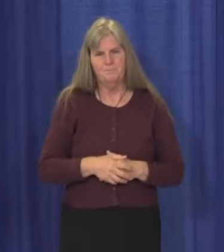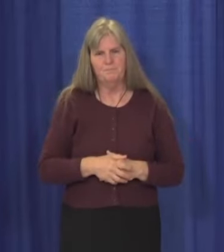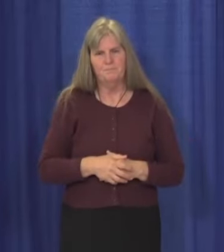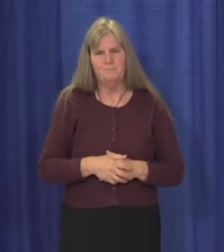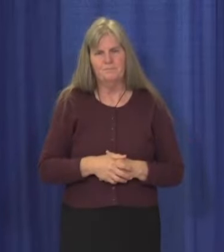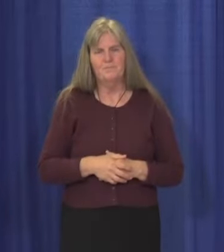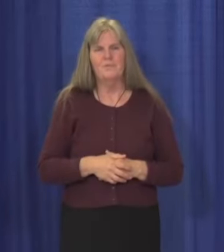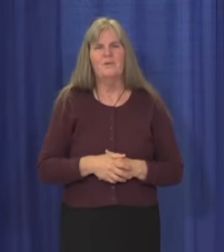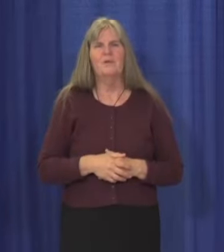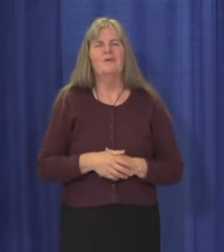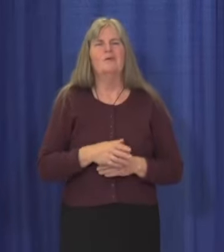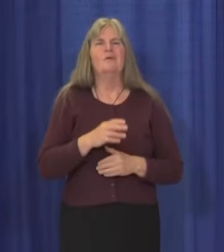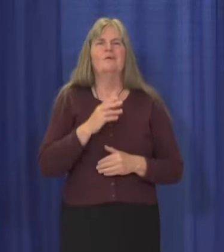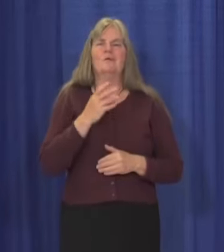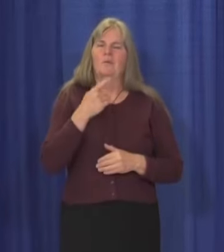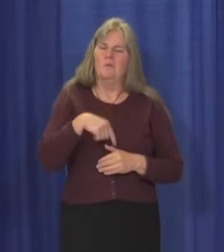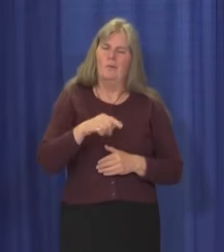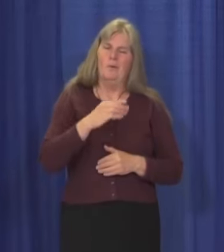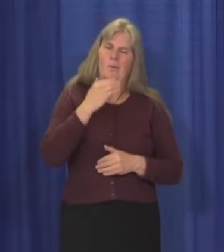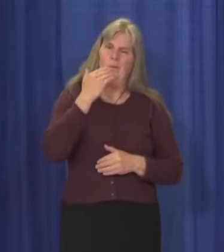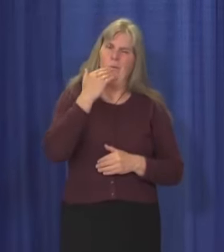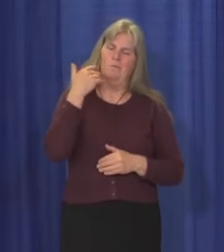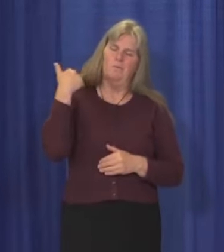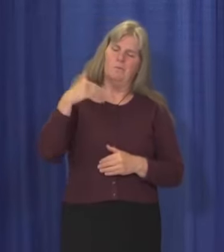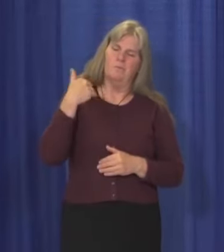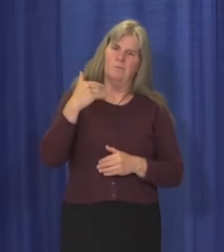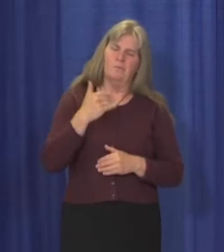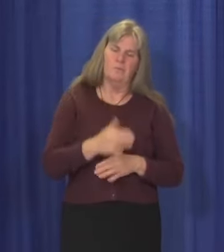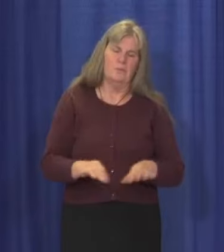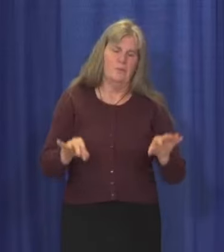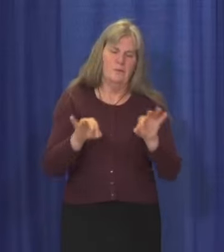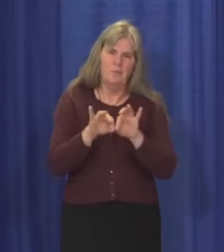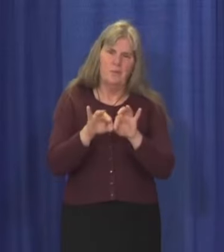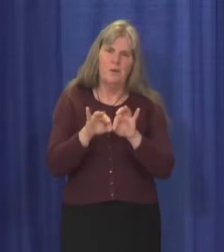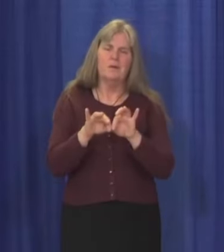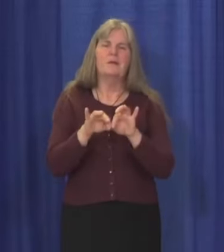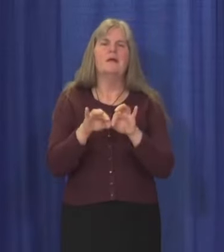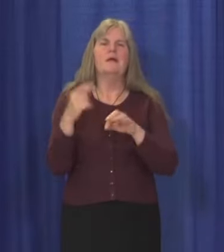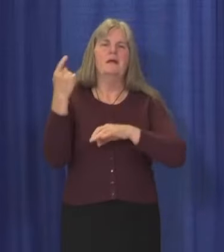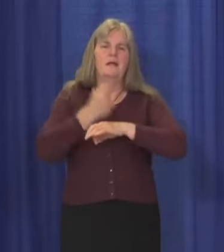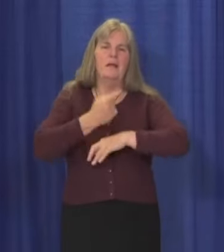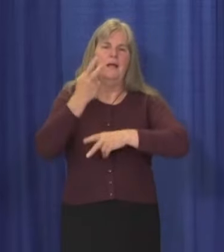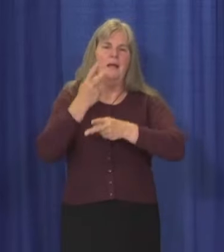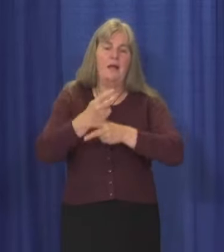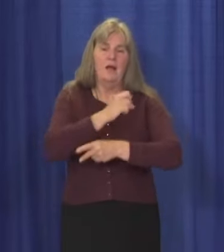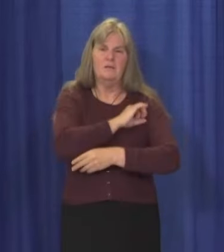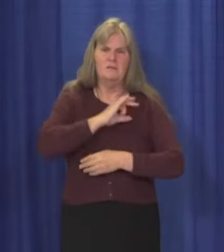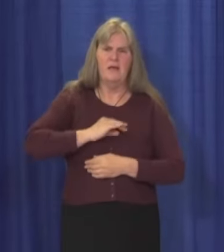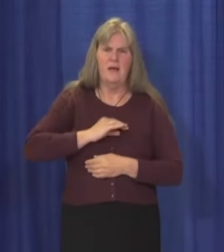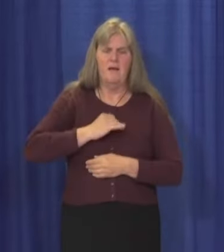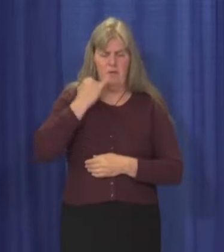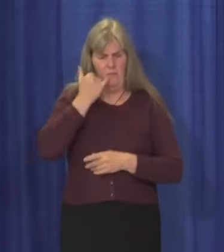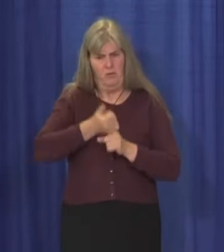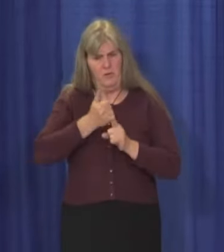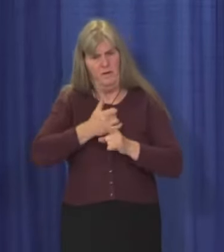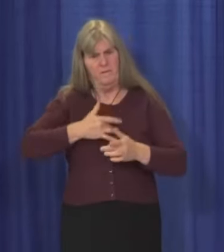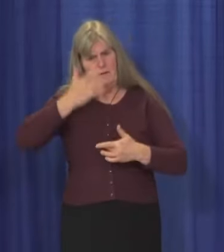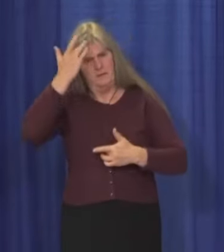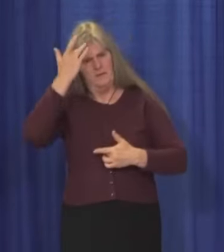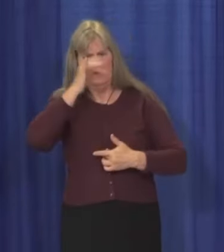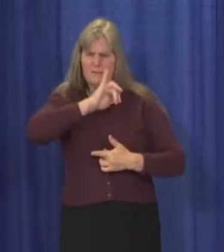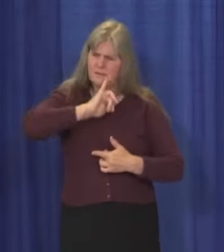Recognizing once again the importance of daycare staff not going to work sick, we will be asking all operators to ensure